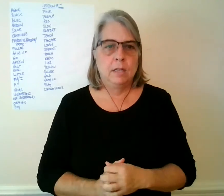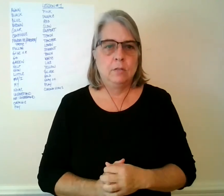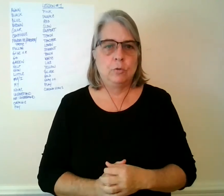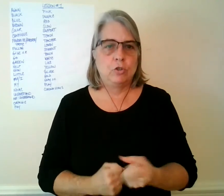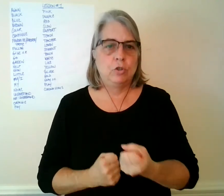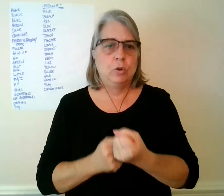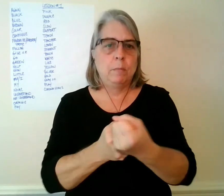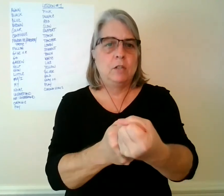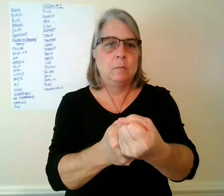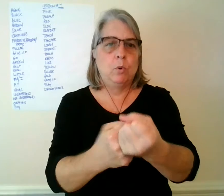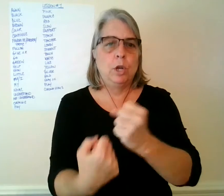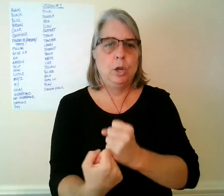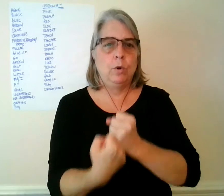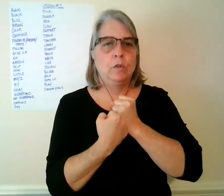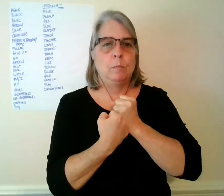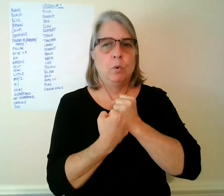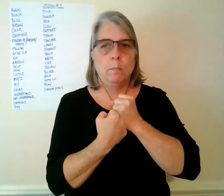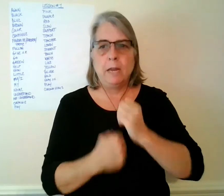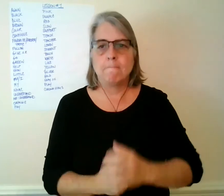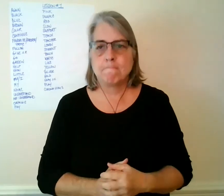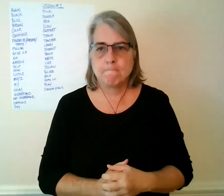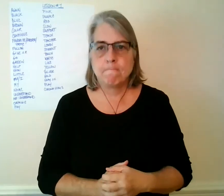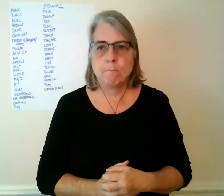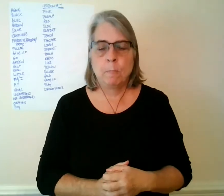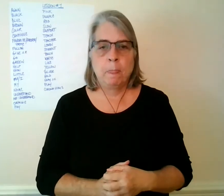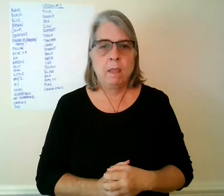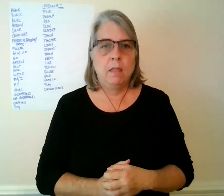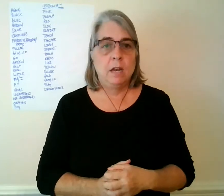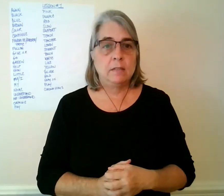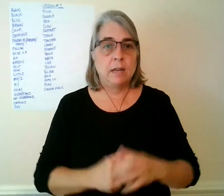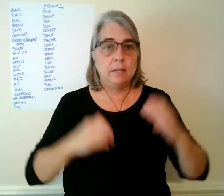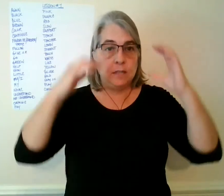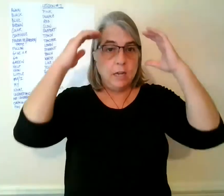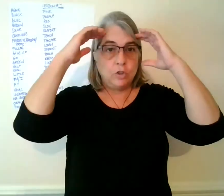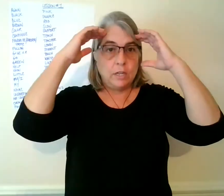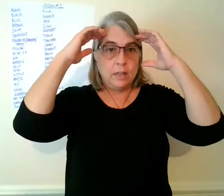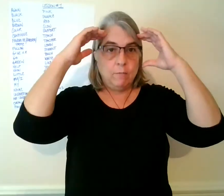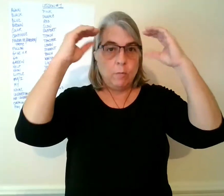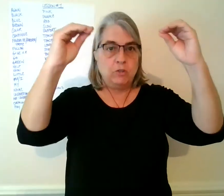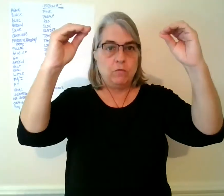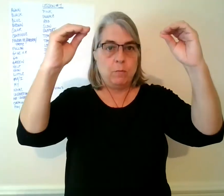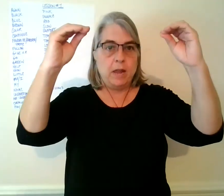It's directional too. I'm going to support you or you support me. The next sign is teach. I take the information from my